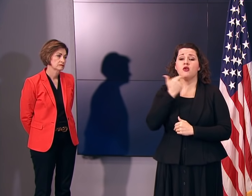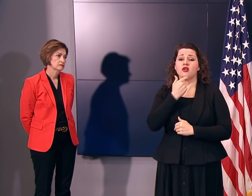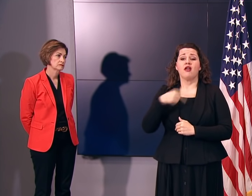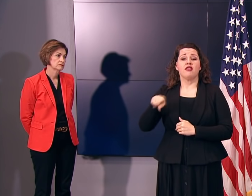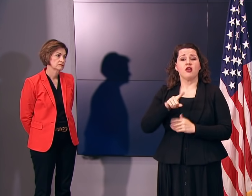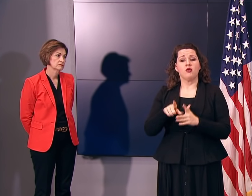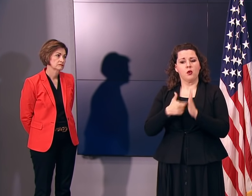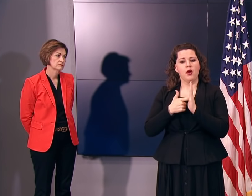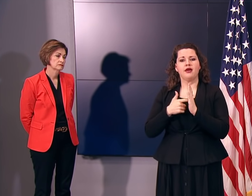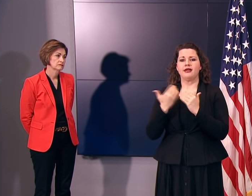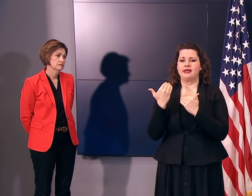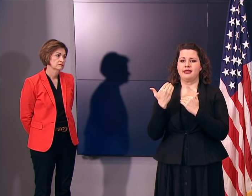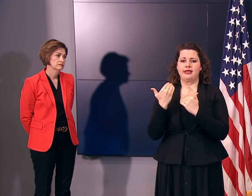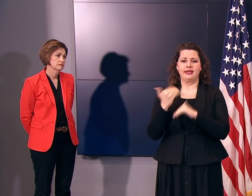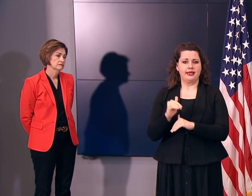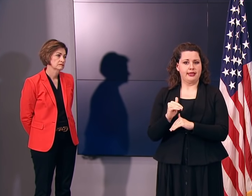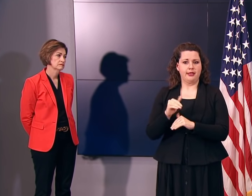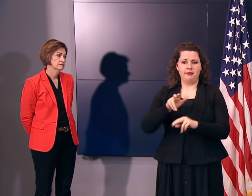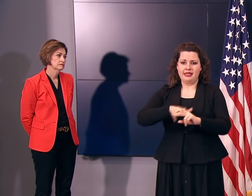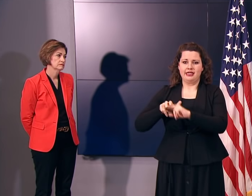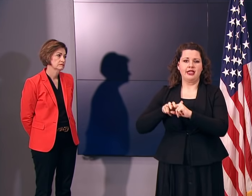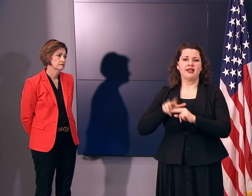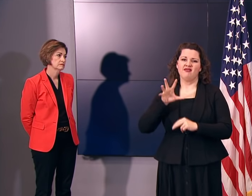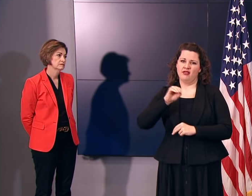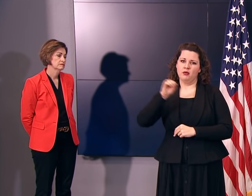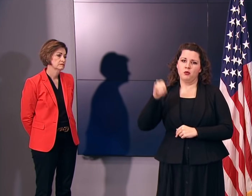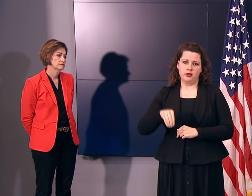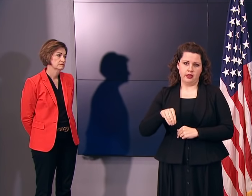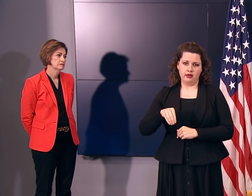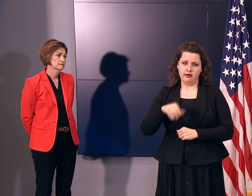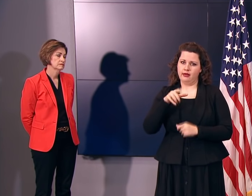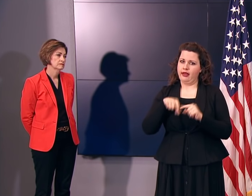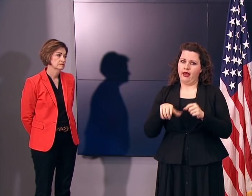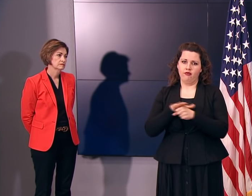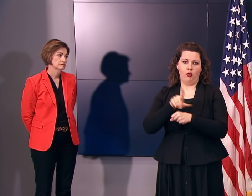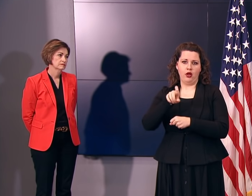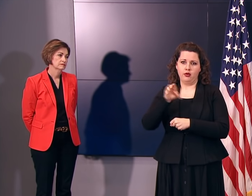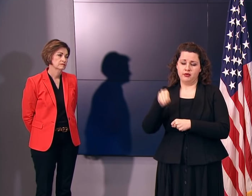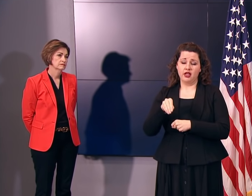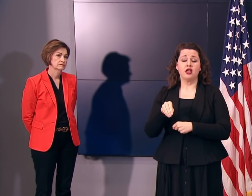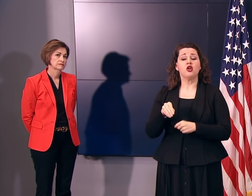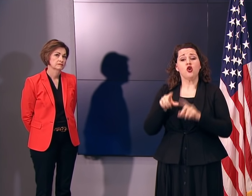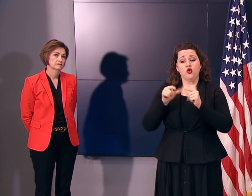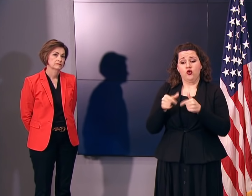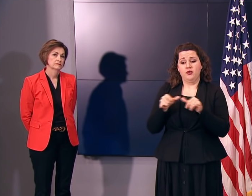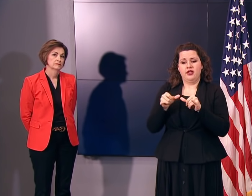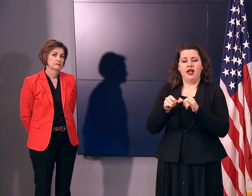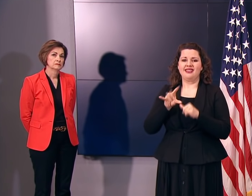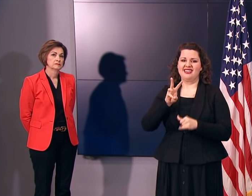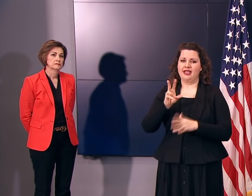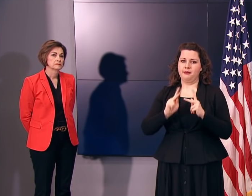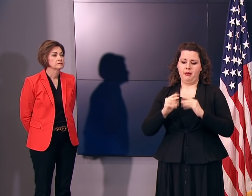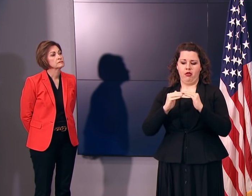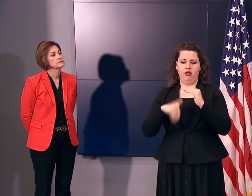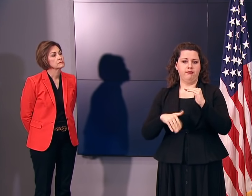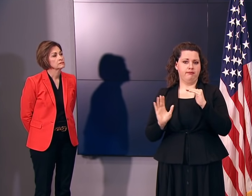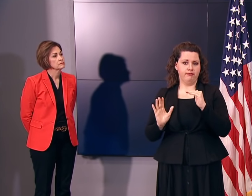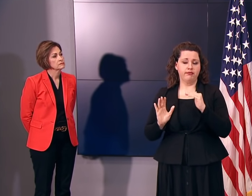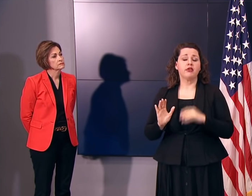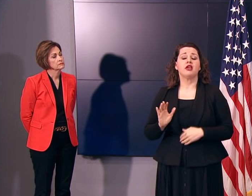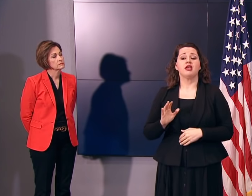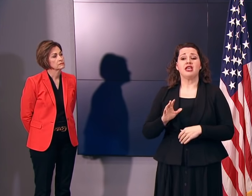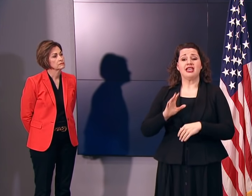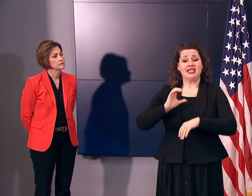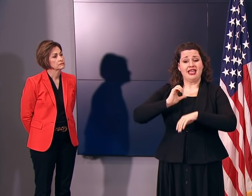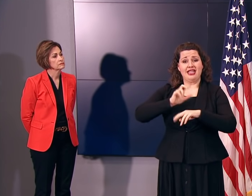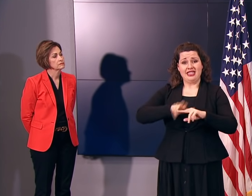to limit seating to 50% of normal capacity, limit group sizes to no more than 6 people, arrange seating